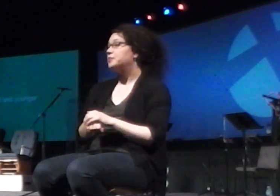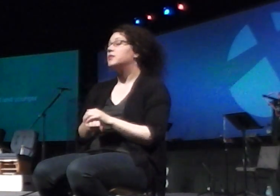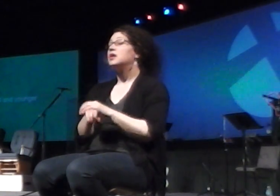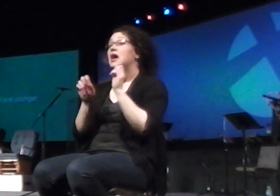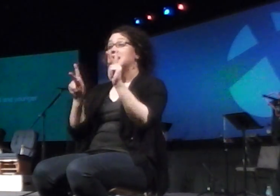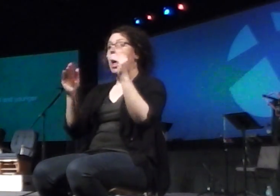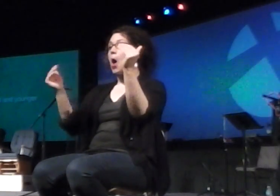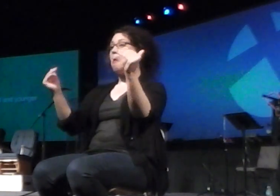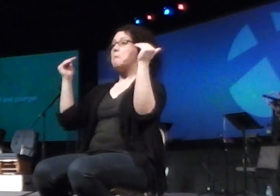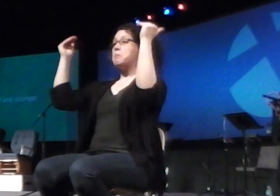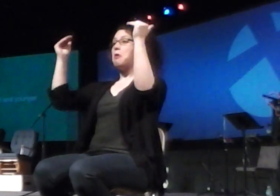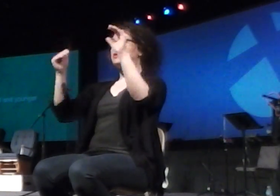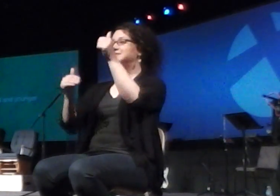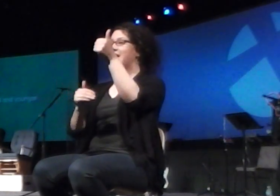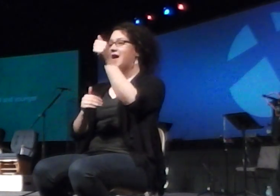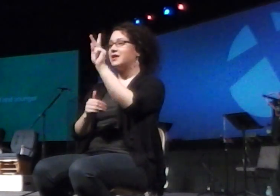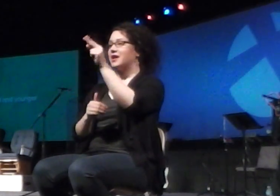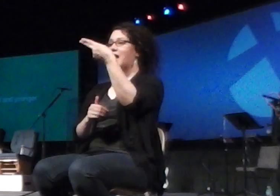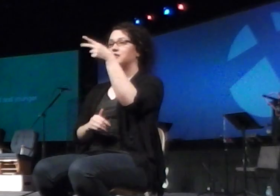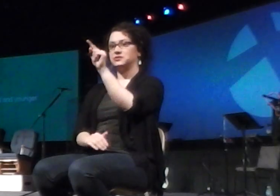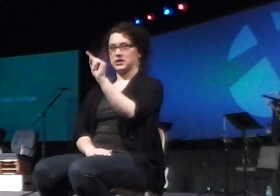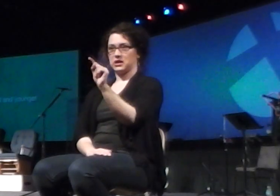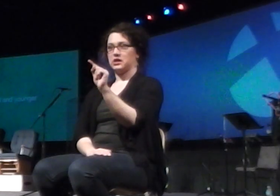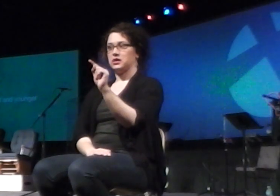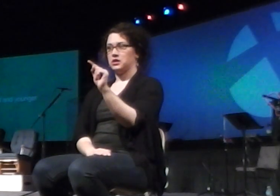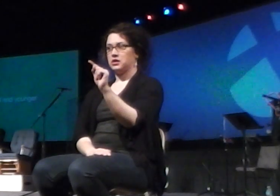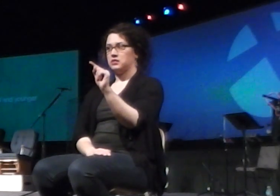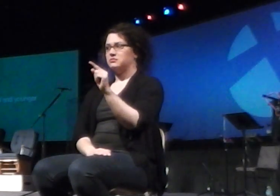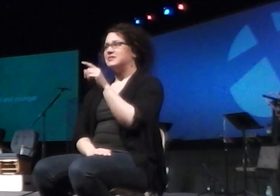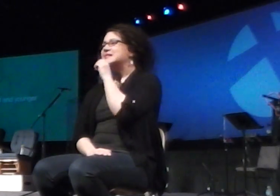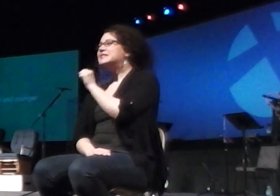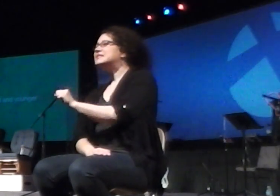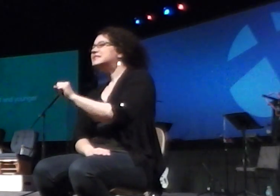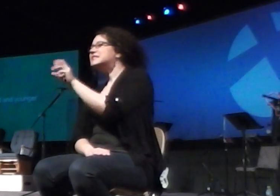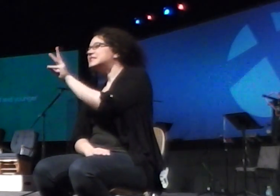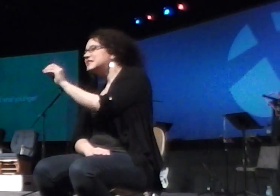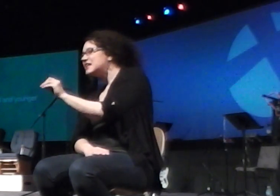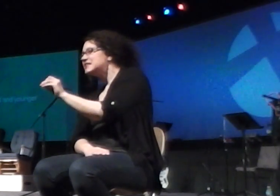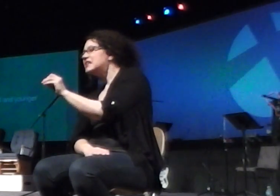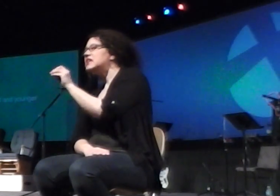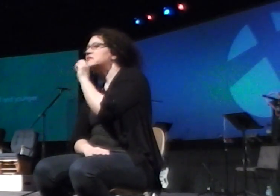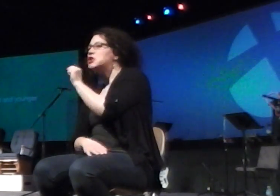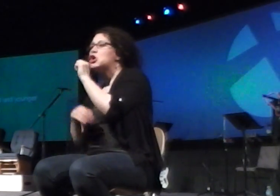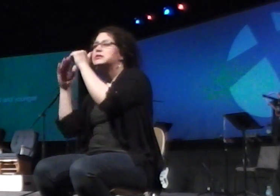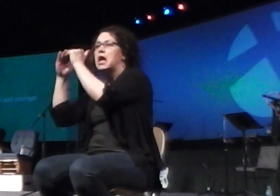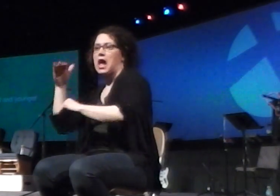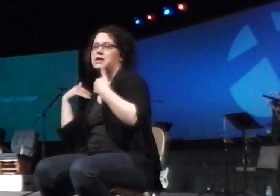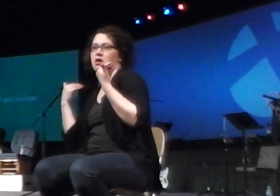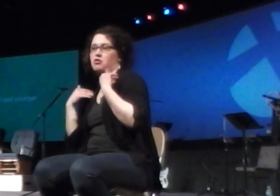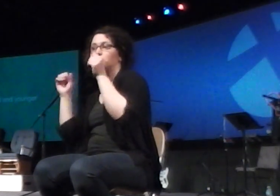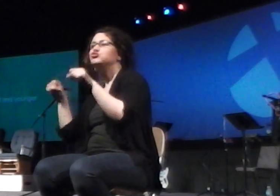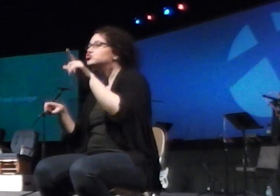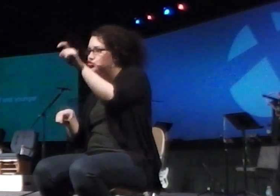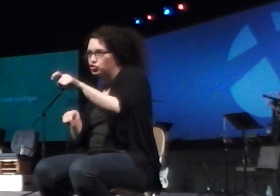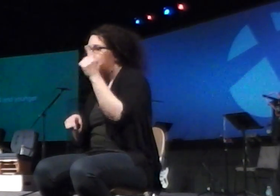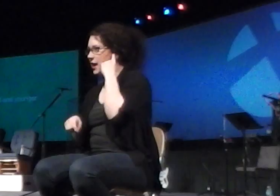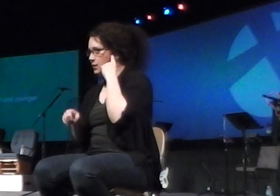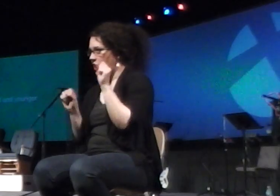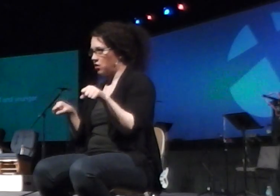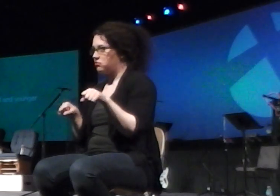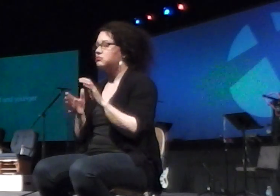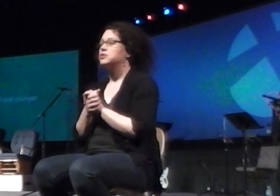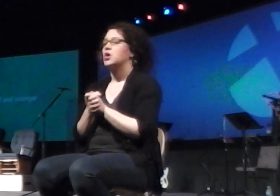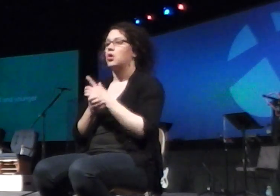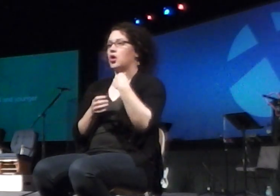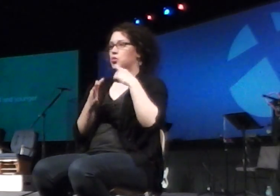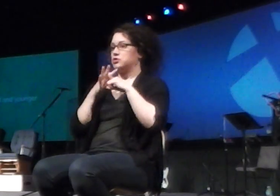to raise it. This is 10 kHz. 60 years old and younger should be able to hear, theoretically, this sound. So we're